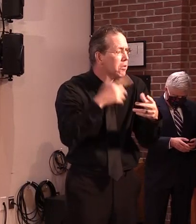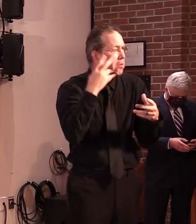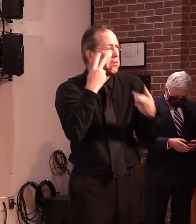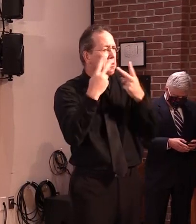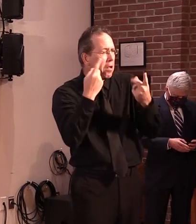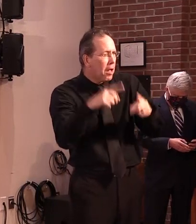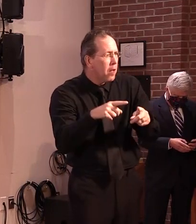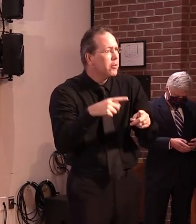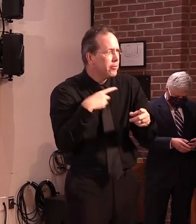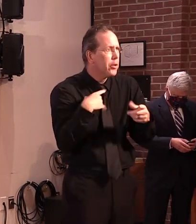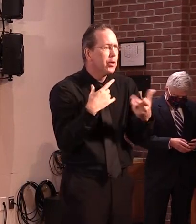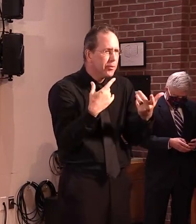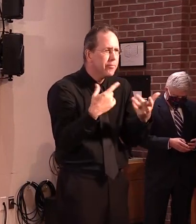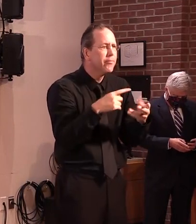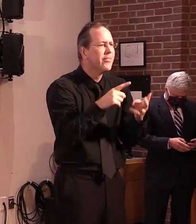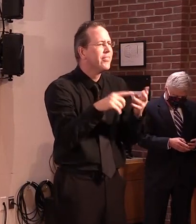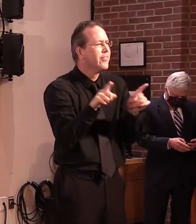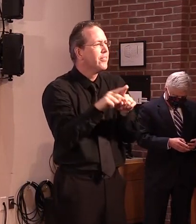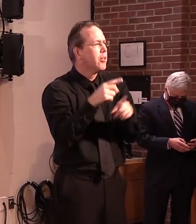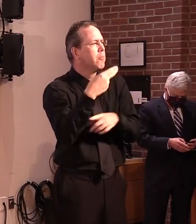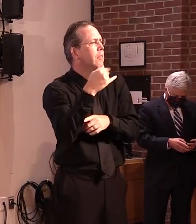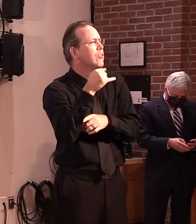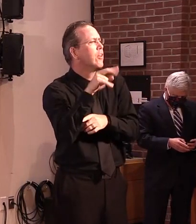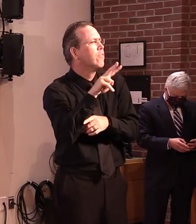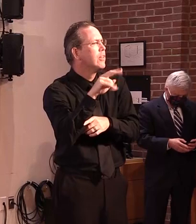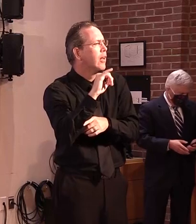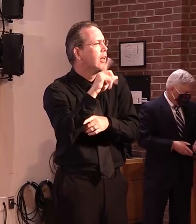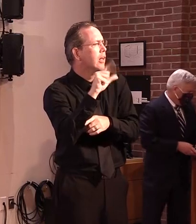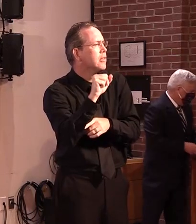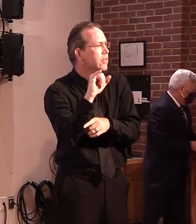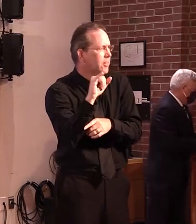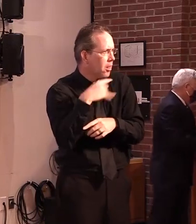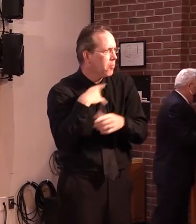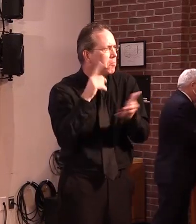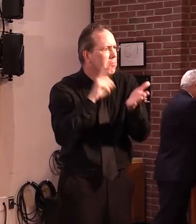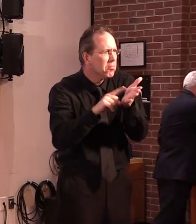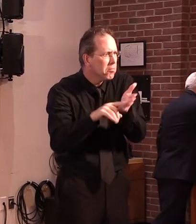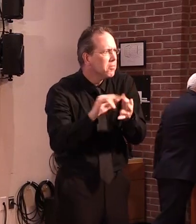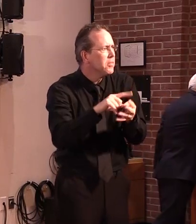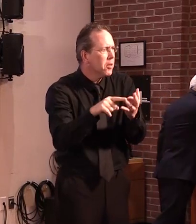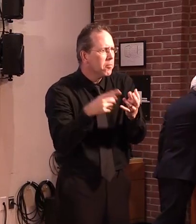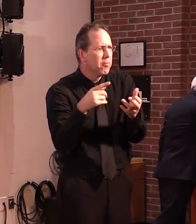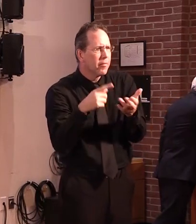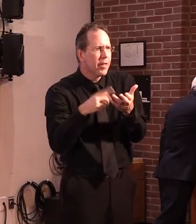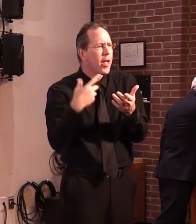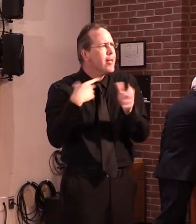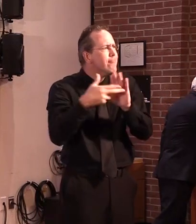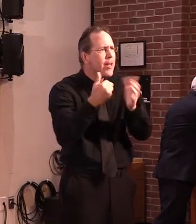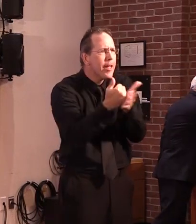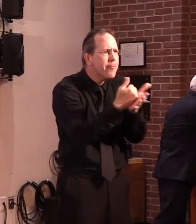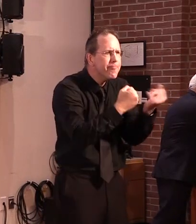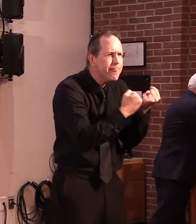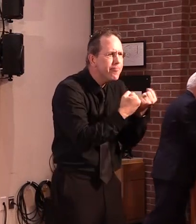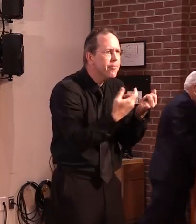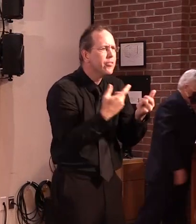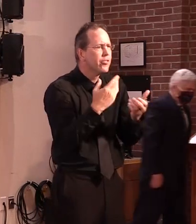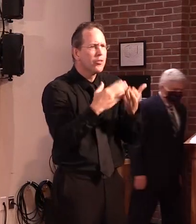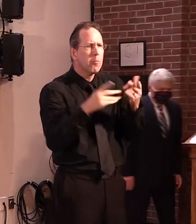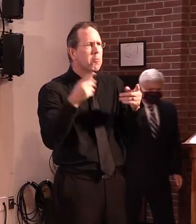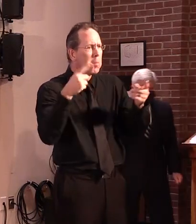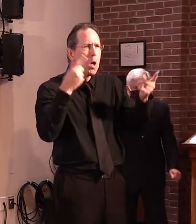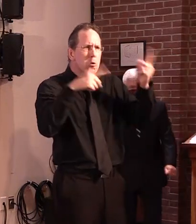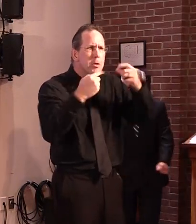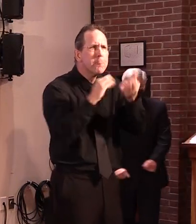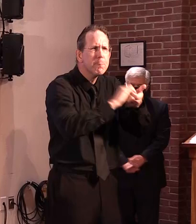some conflict of stigmatization, there was a universal push that ultimately led to a very, very